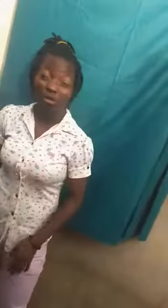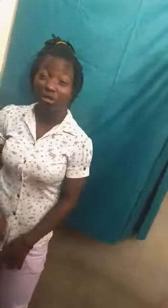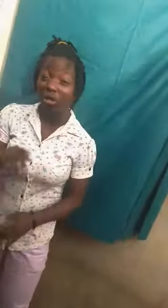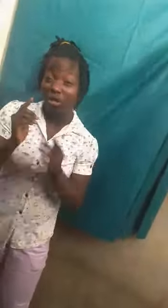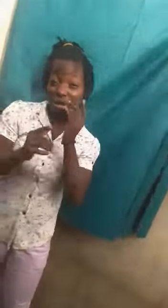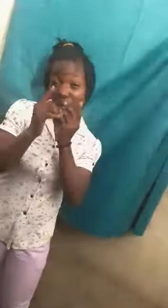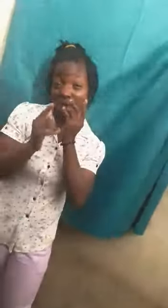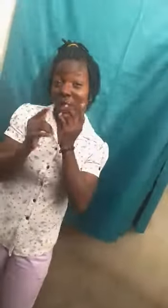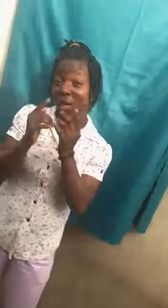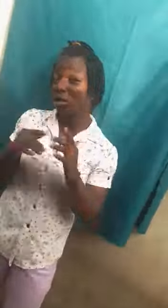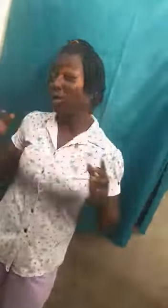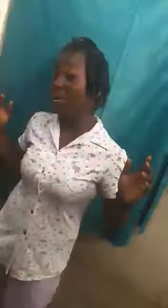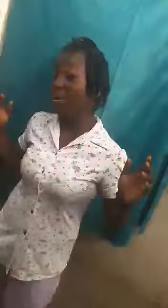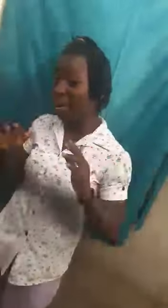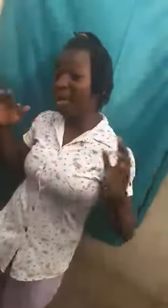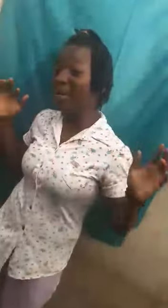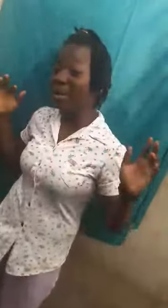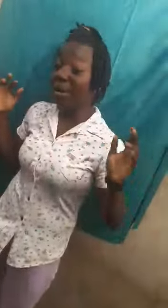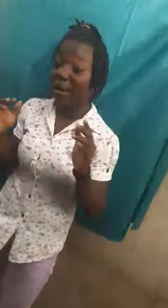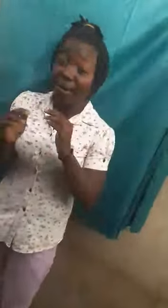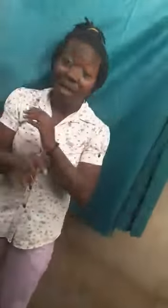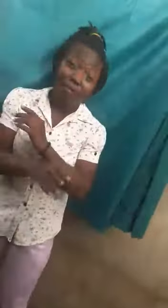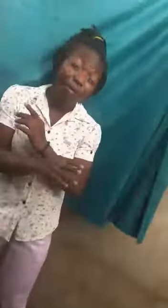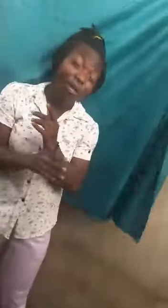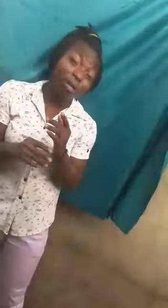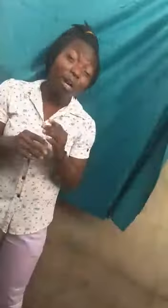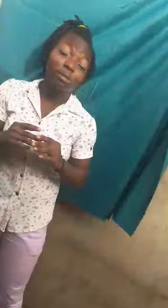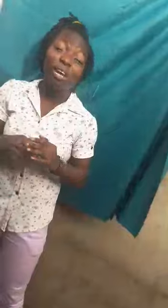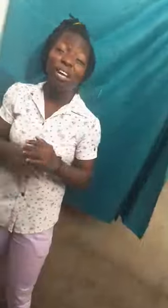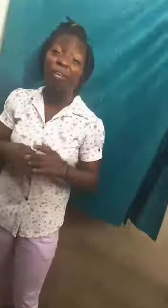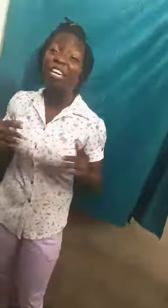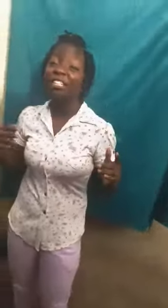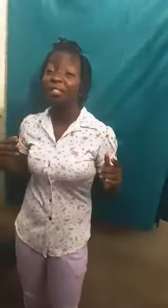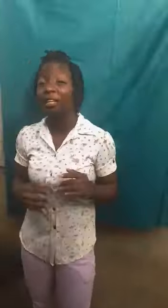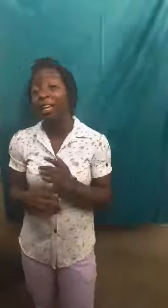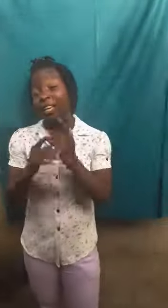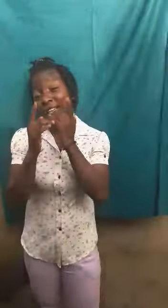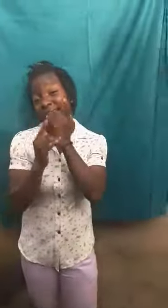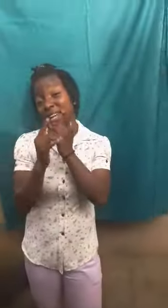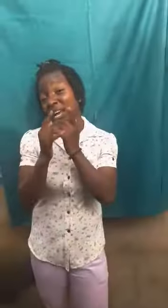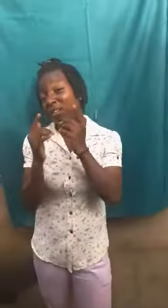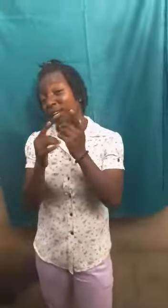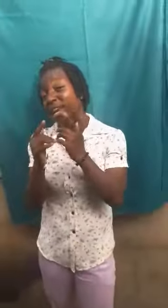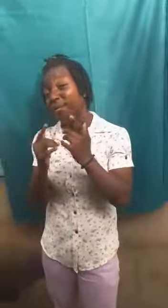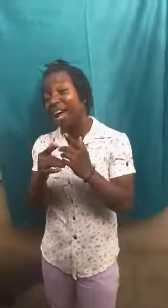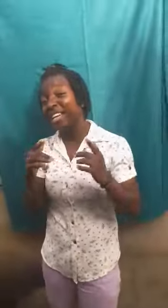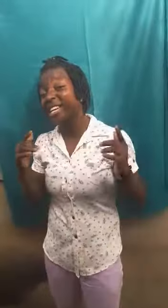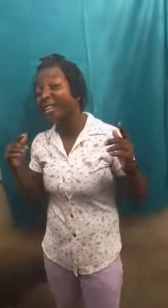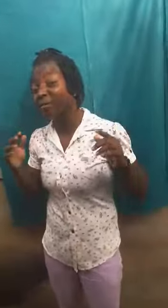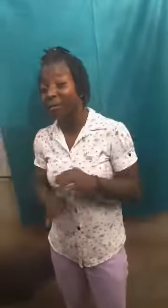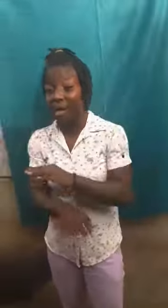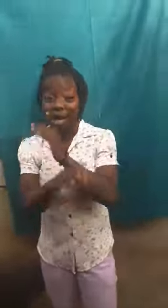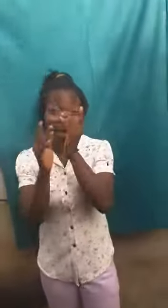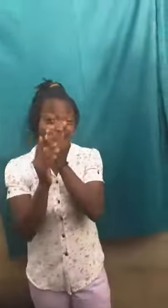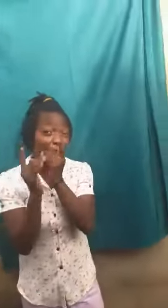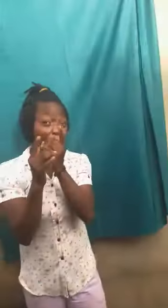though. Some people harass them from them. People cause my peace. Then I go take my leave. If